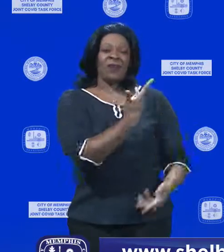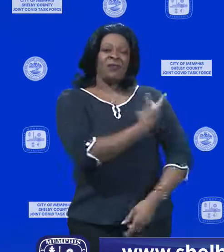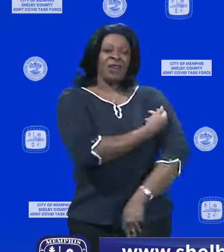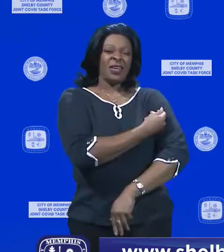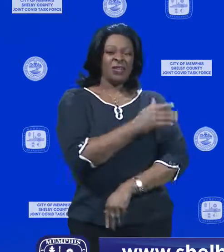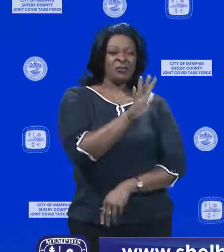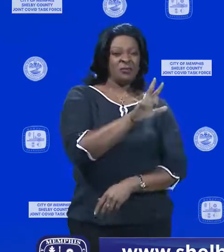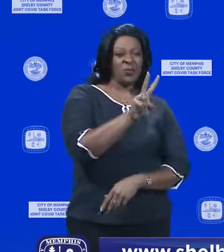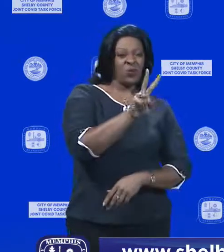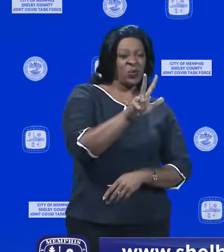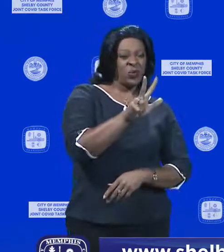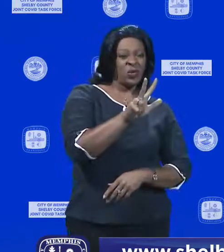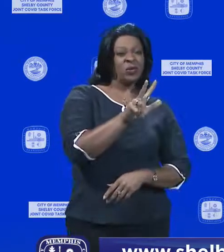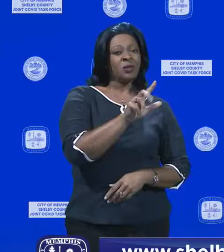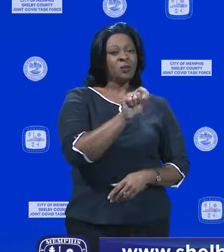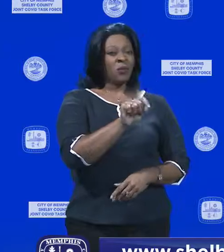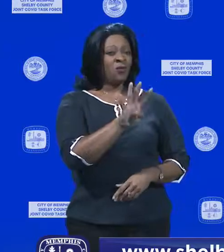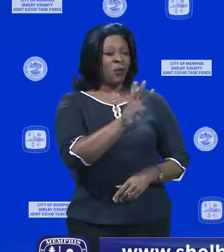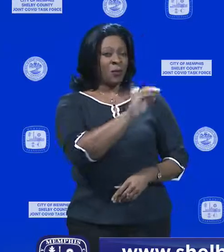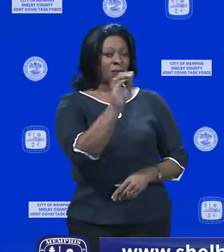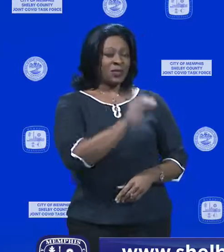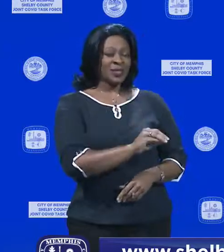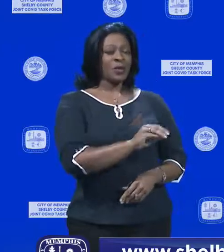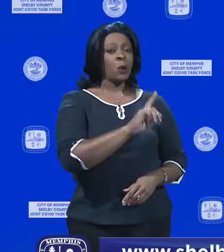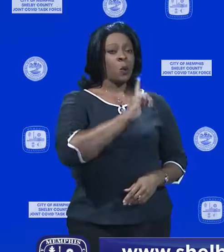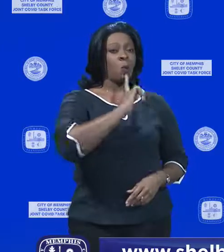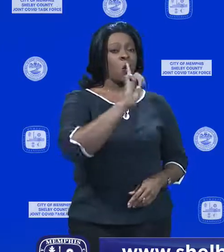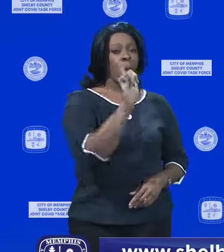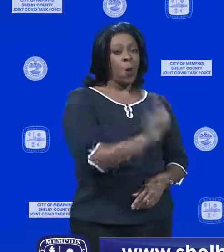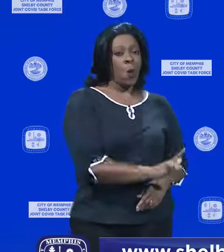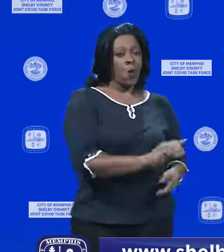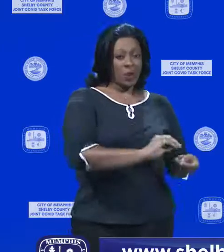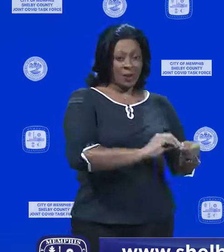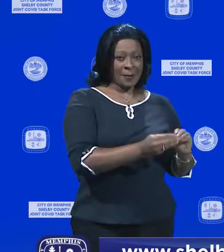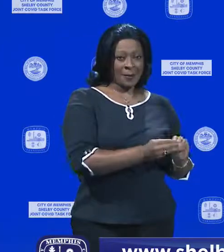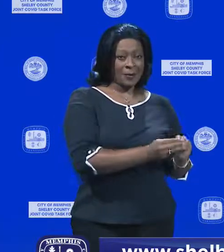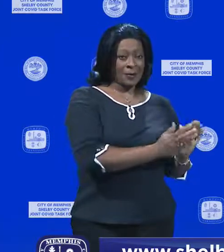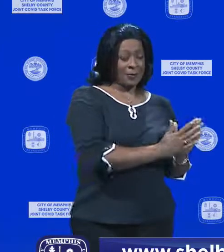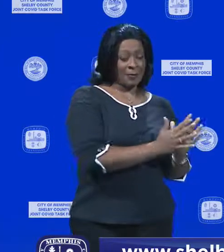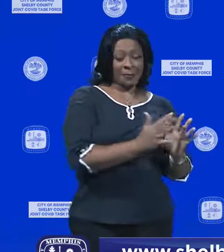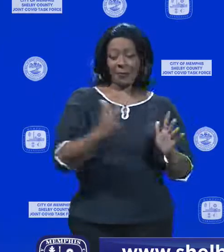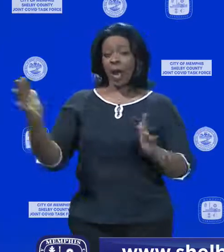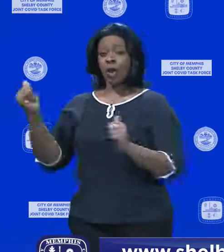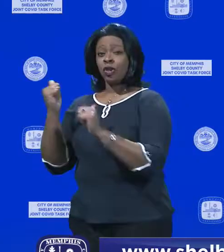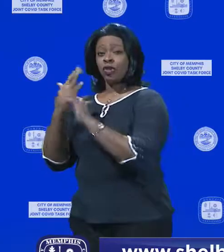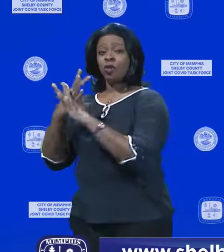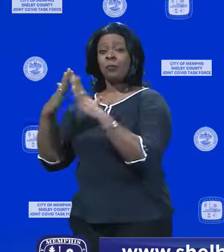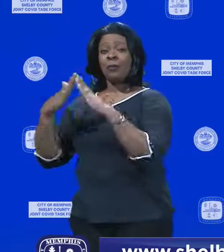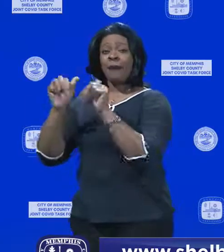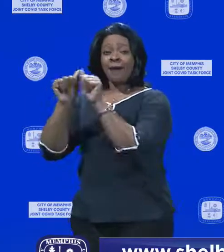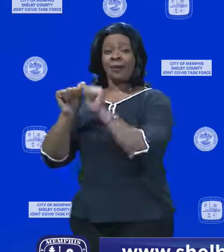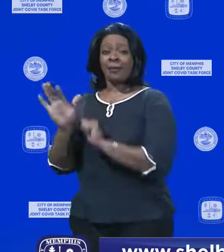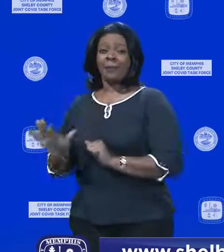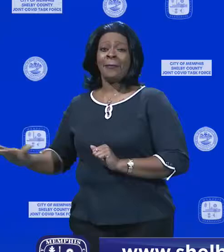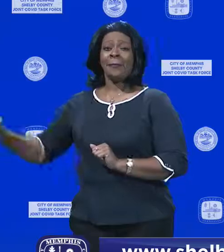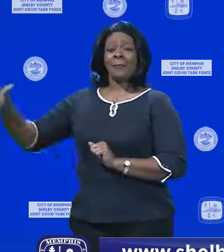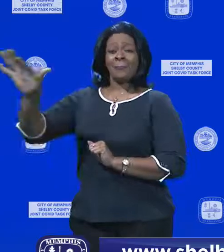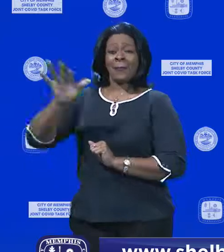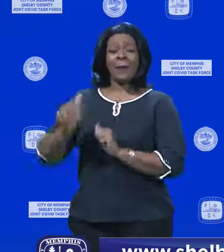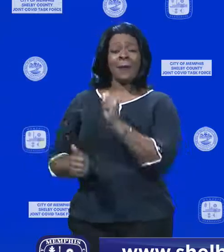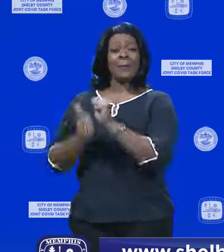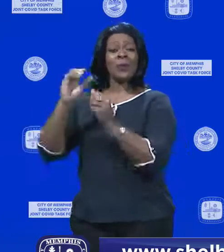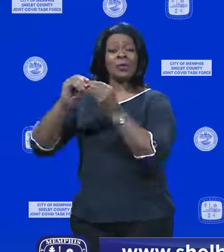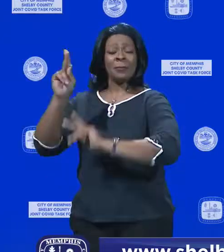about 23.4%. That's at the low end. And then over in Germantown, we have the highest proportion of